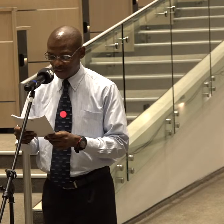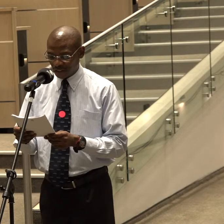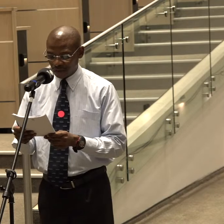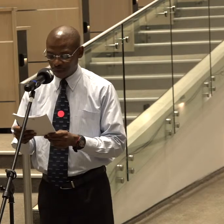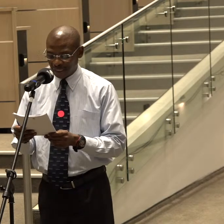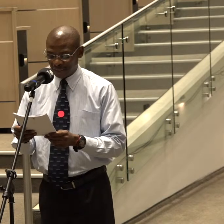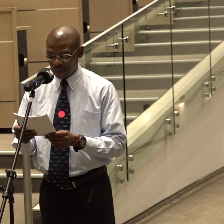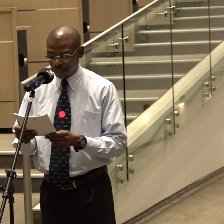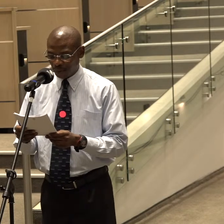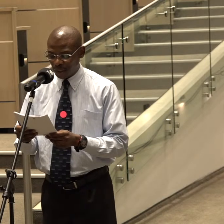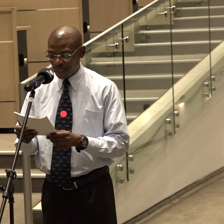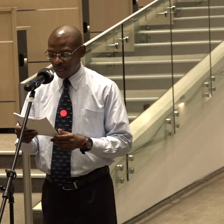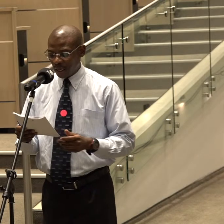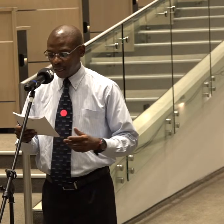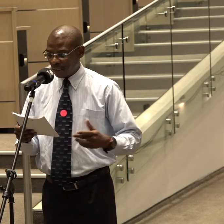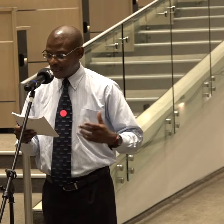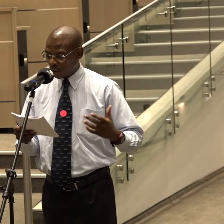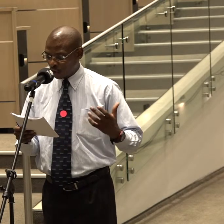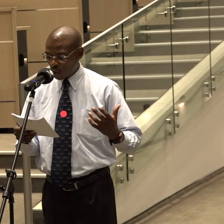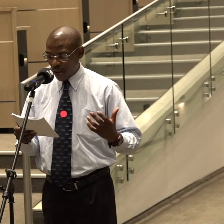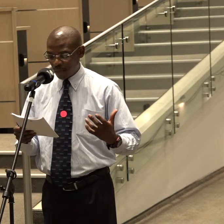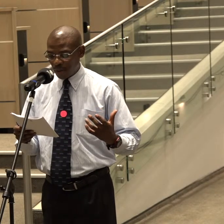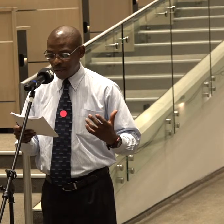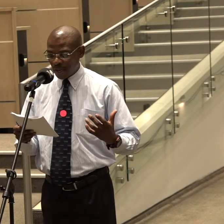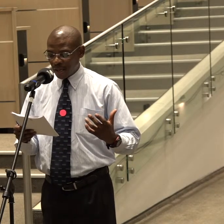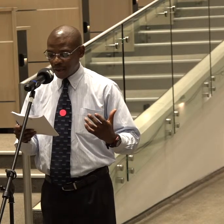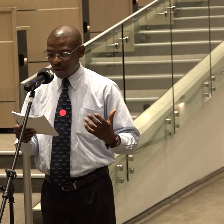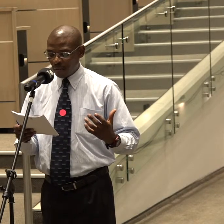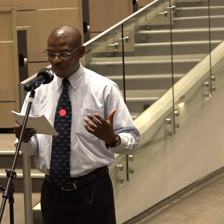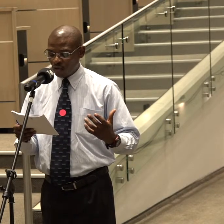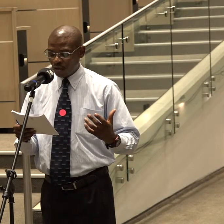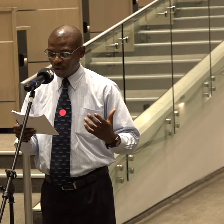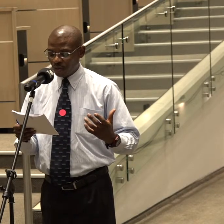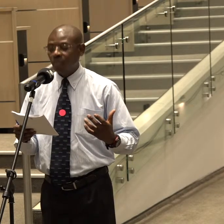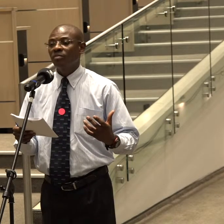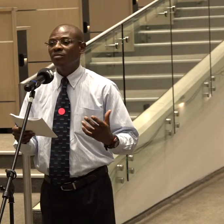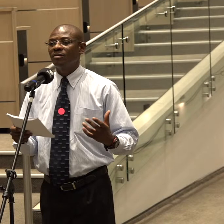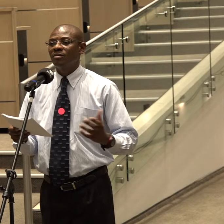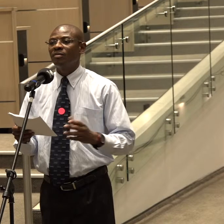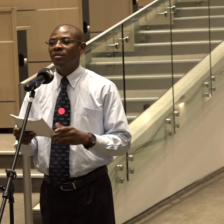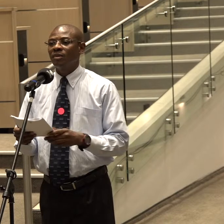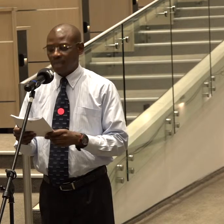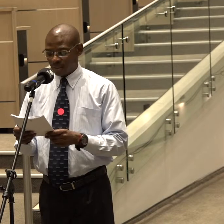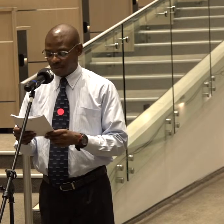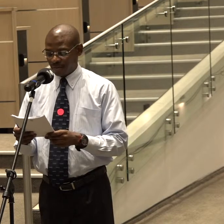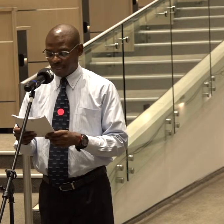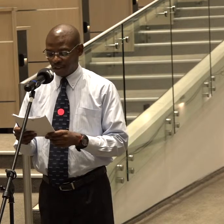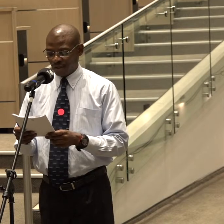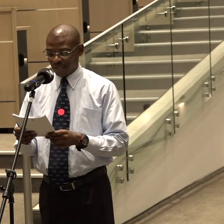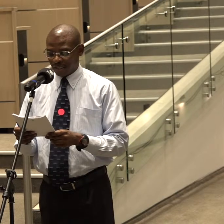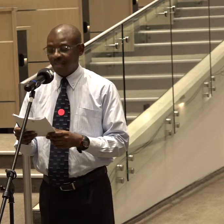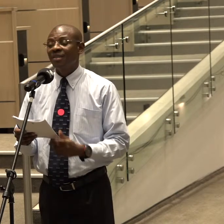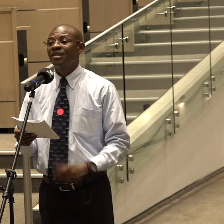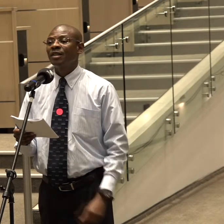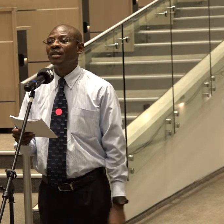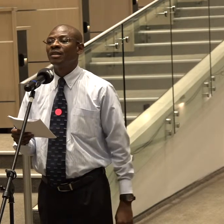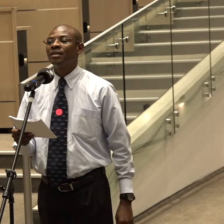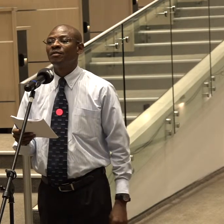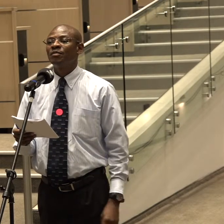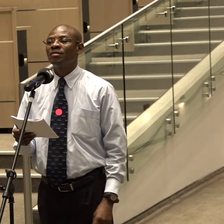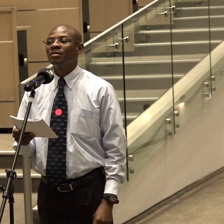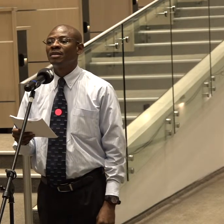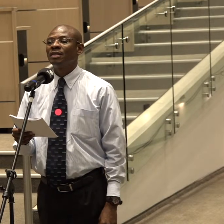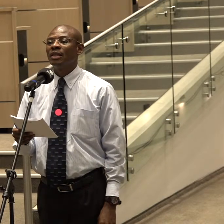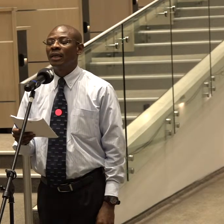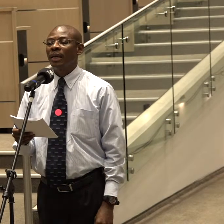in these organizations for an example there are those who are maybe yes our appeal is the organizations of parliament